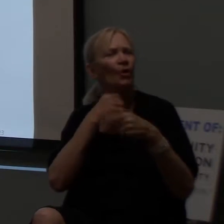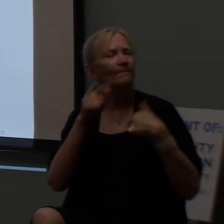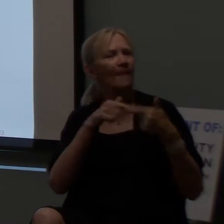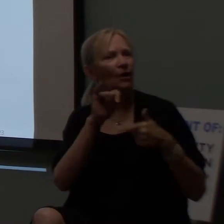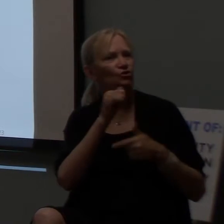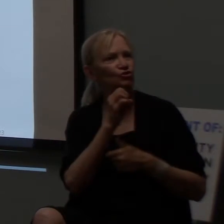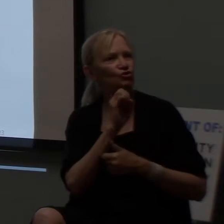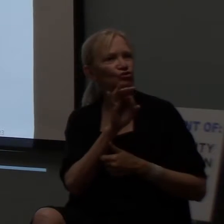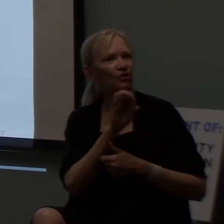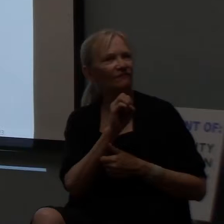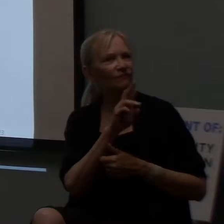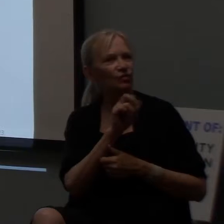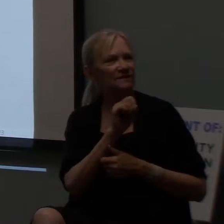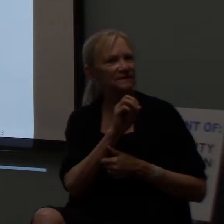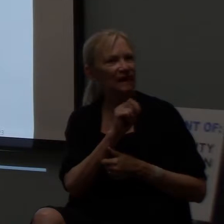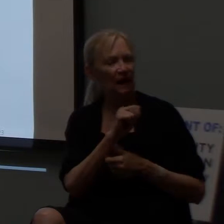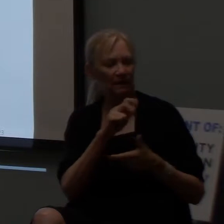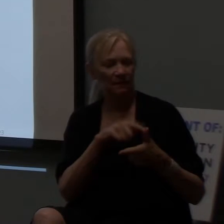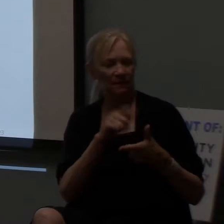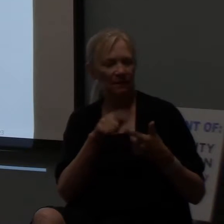of commissioners?